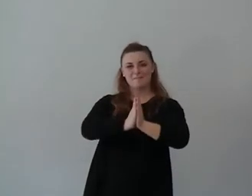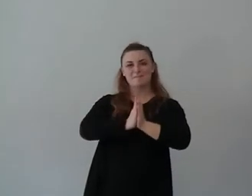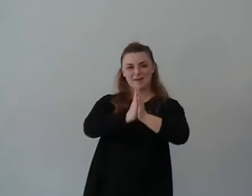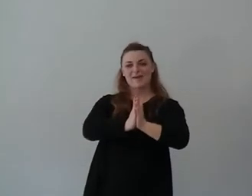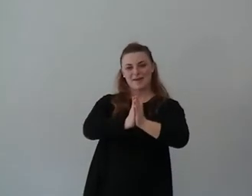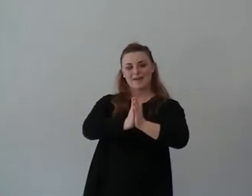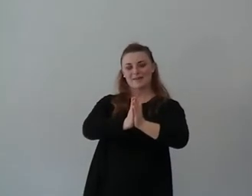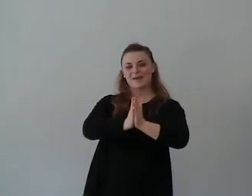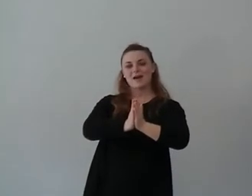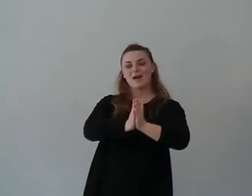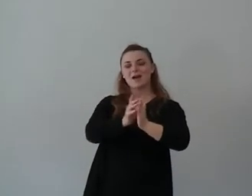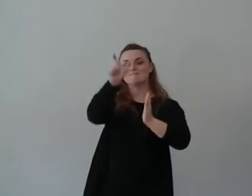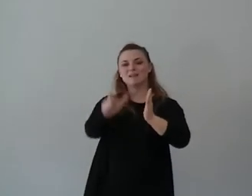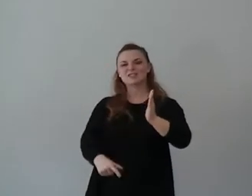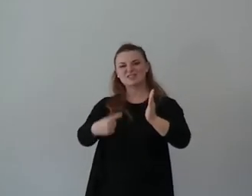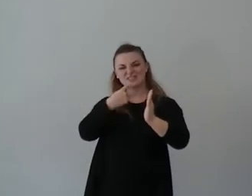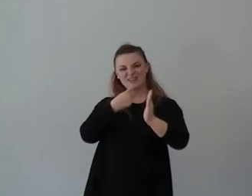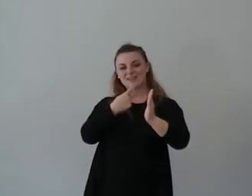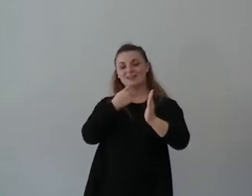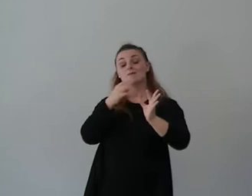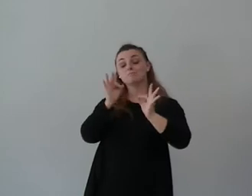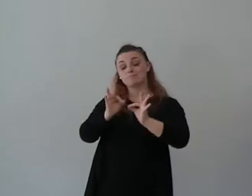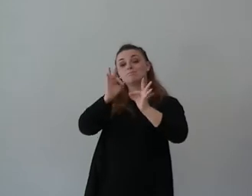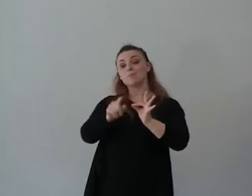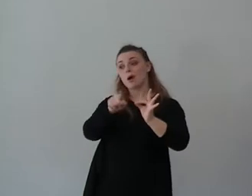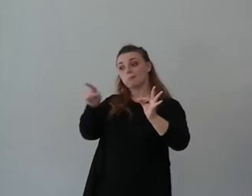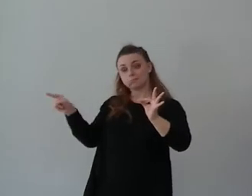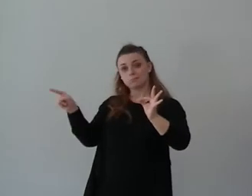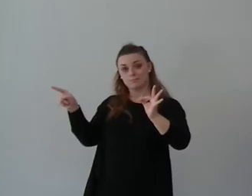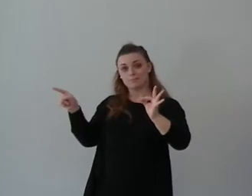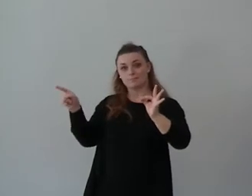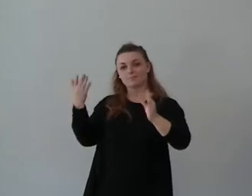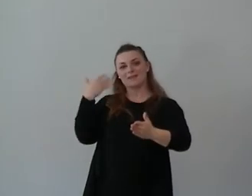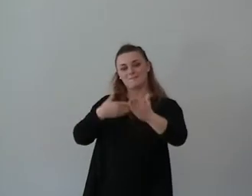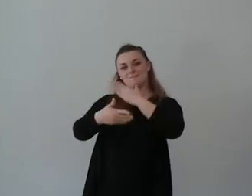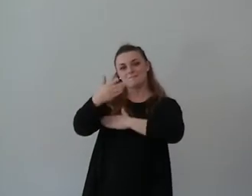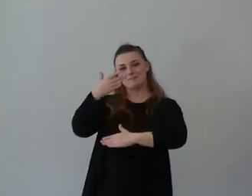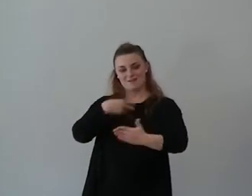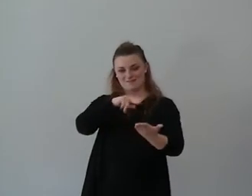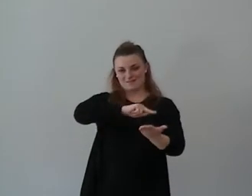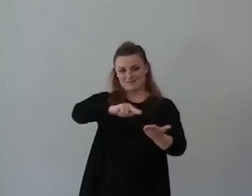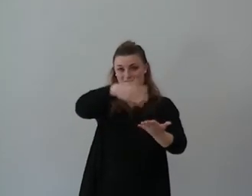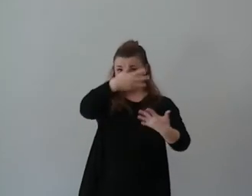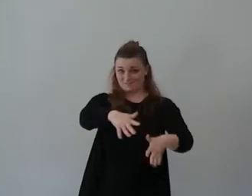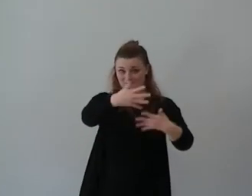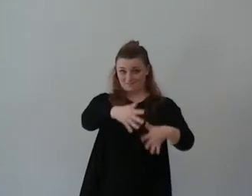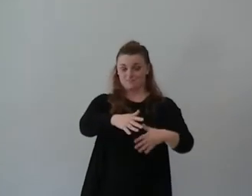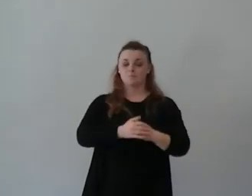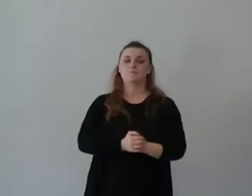nella tua vita. So let's just take a minute and quindi prenderemo un attimo di tempo, mettiamo in pausa